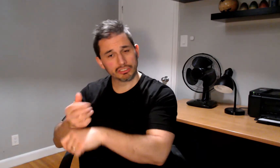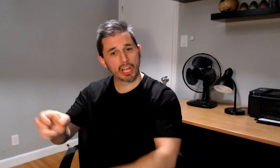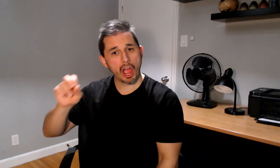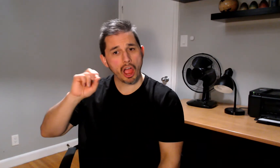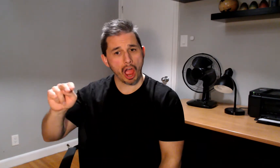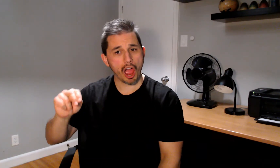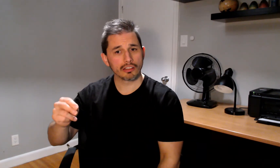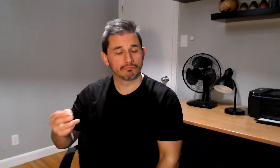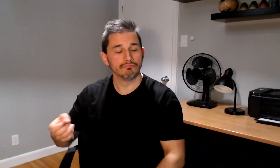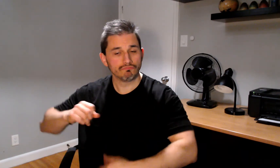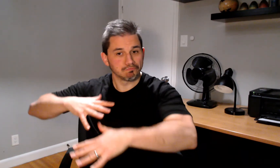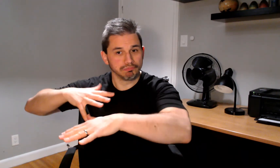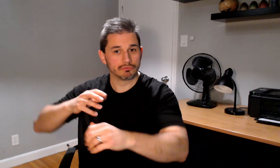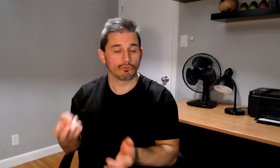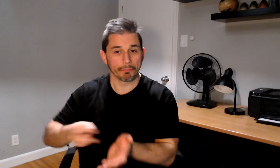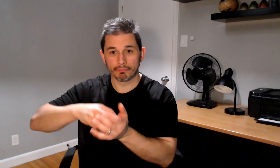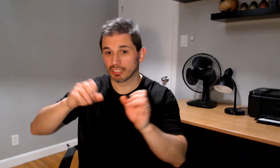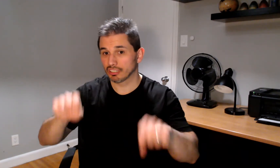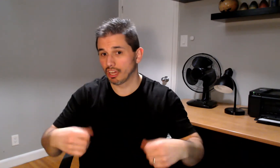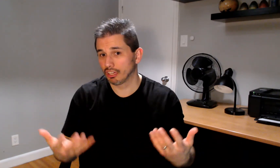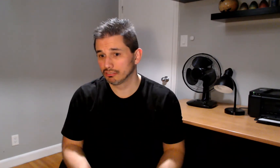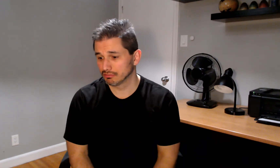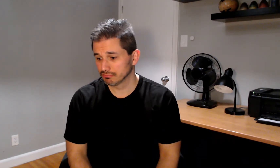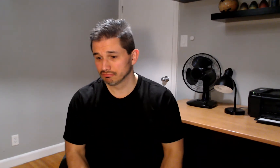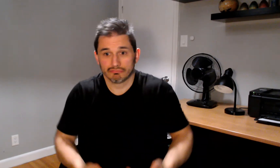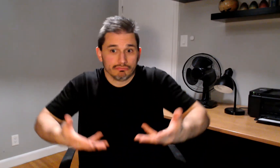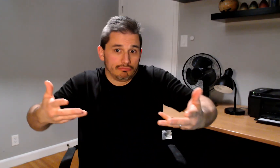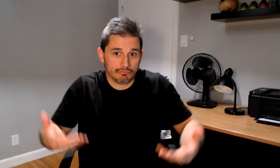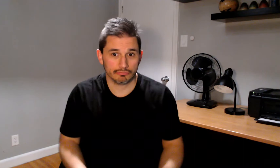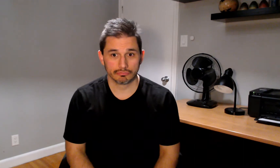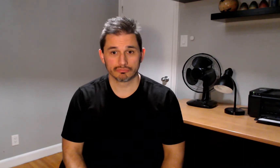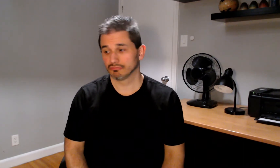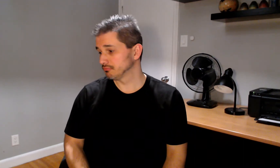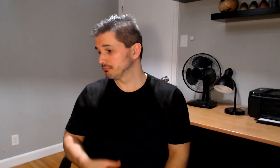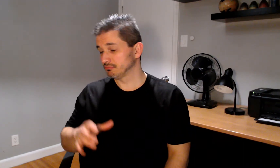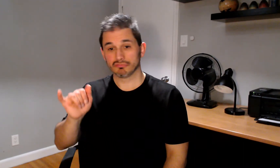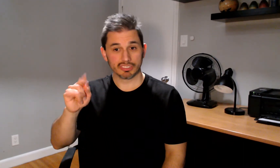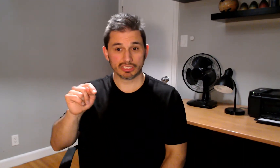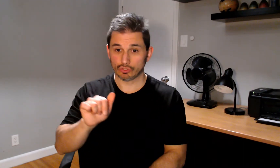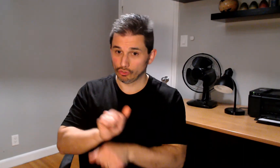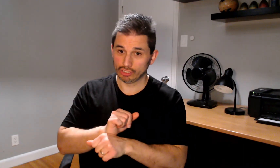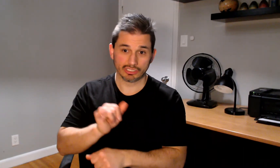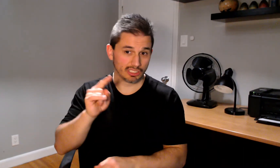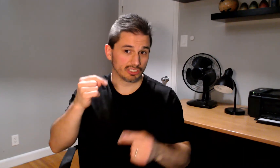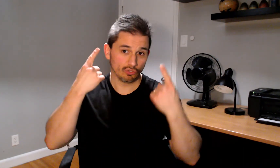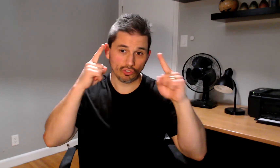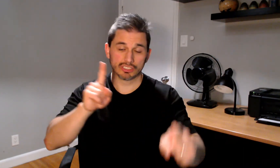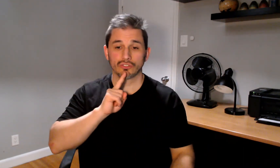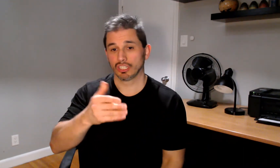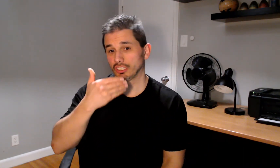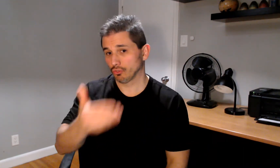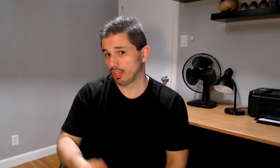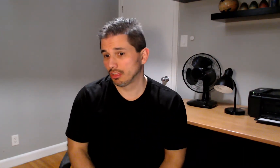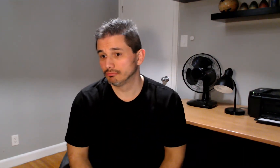you could set it up so that it will turn on in the case of a fire to wake you up. And it really does work very